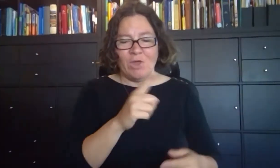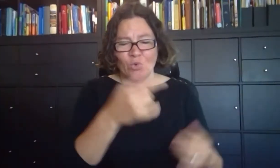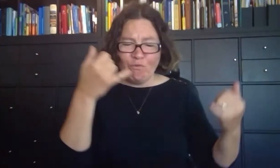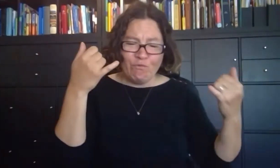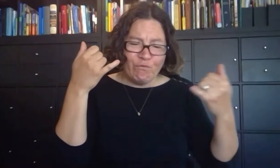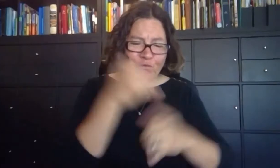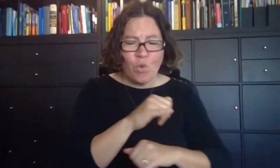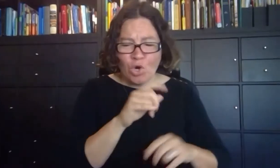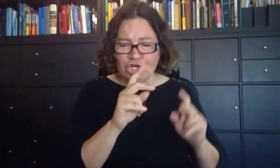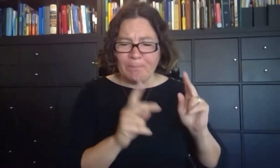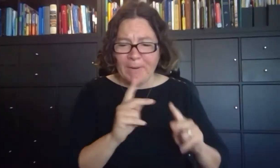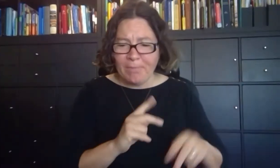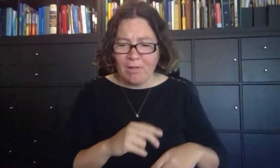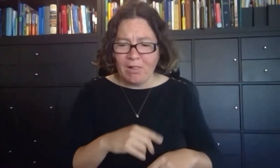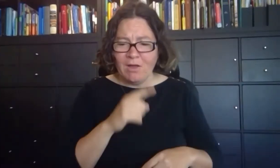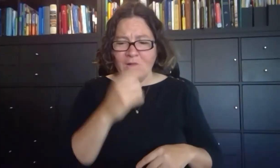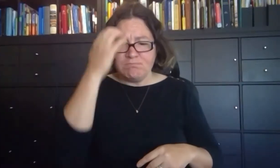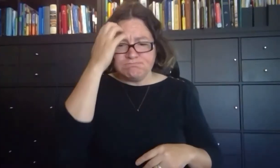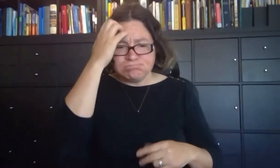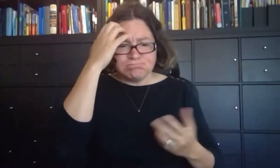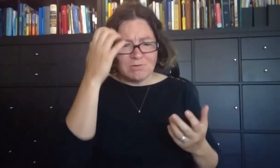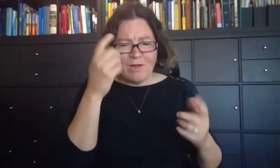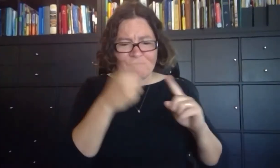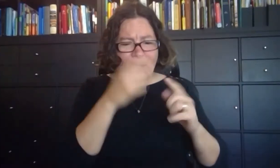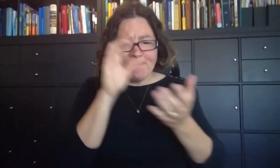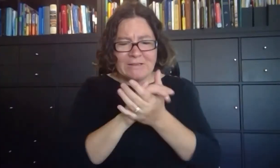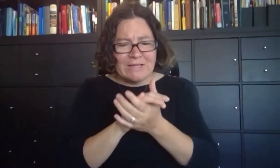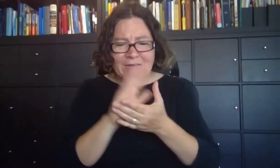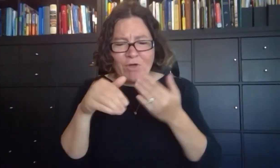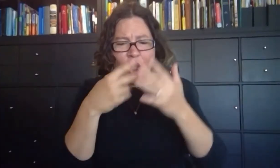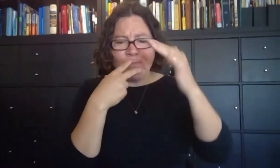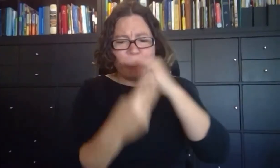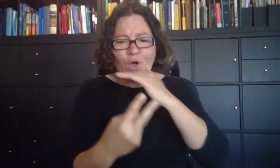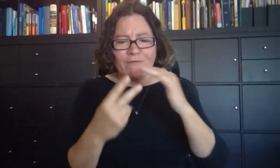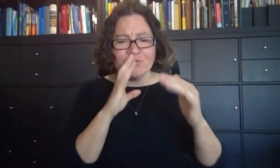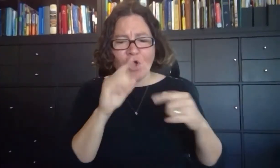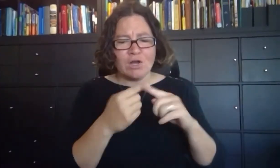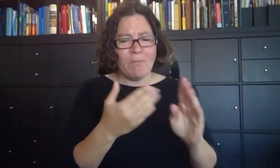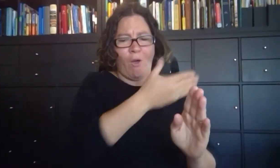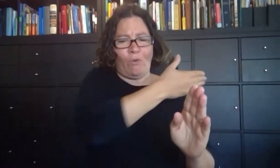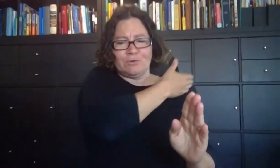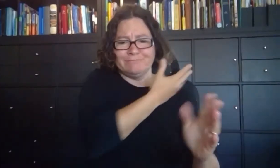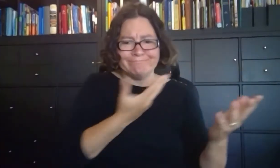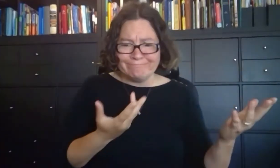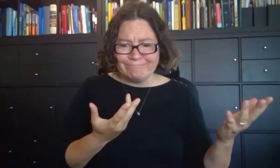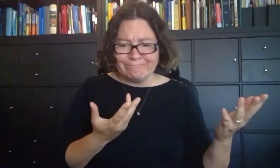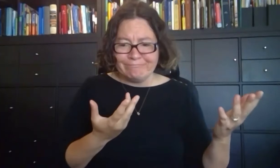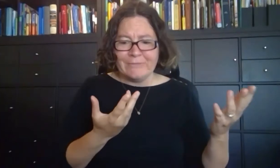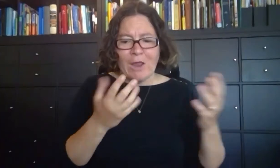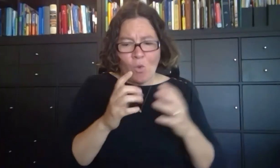Then Jesus said to them, "Oh, you foolish people, your dull minds keep you from believing all the things the prophets talked